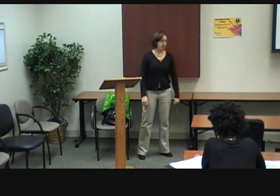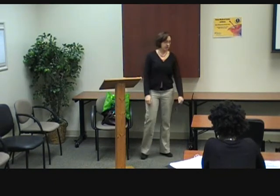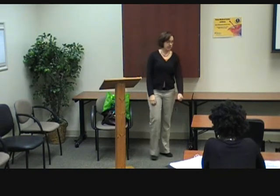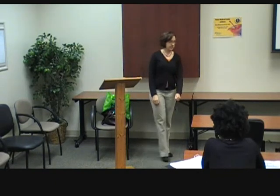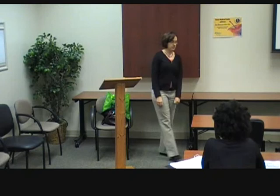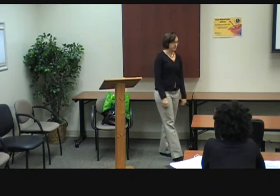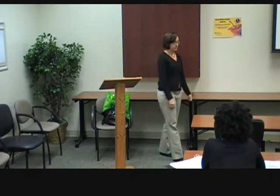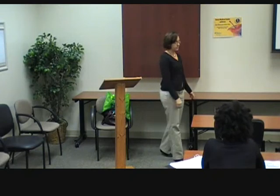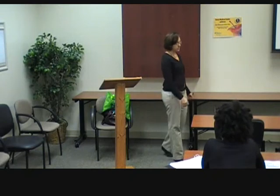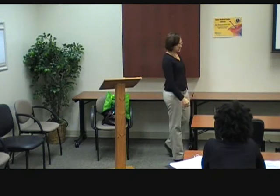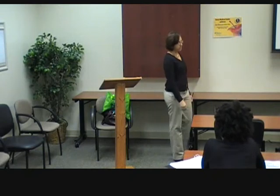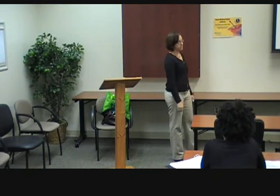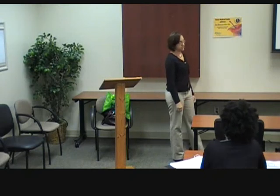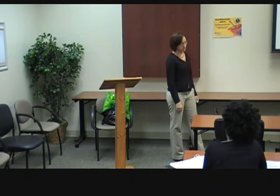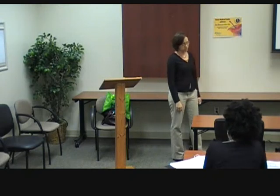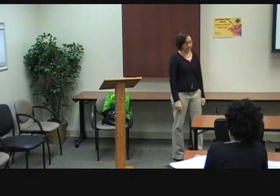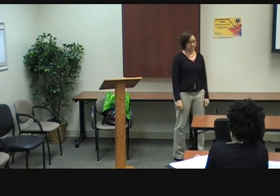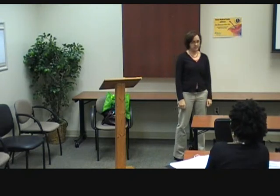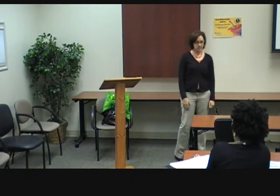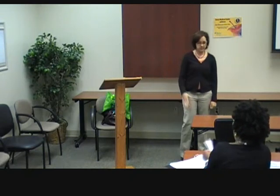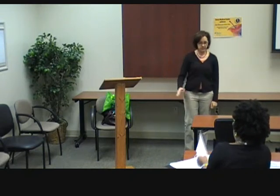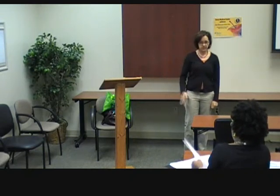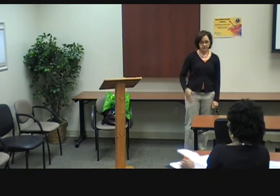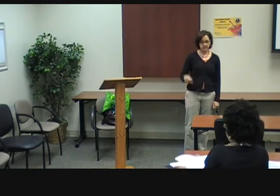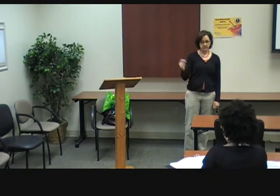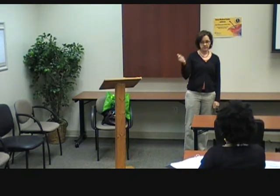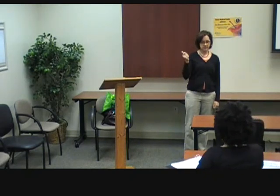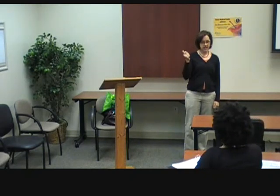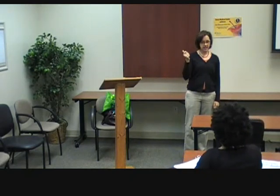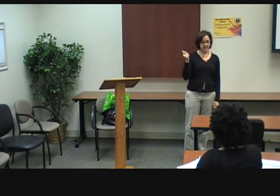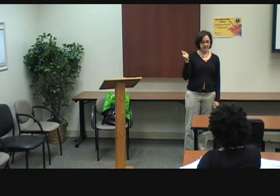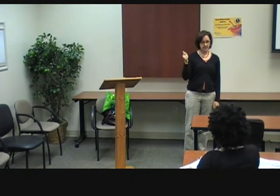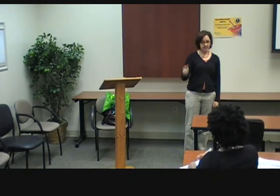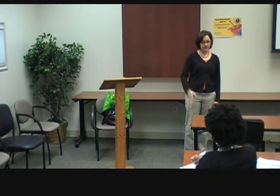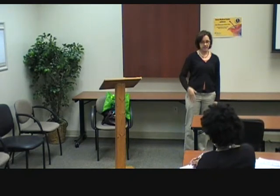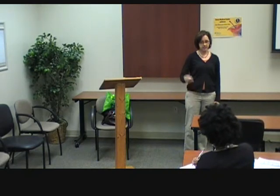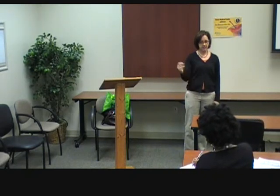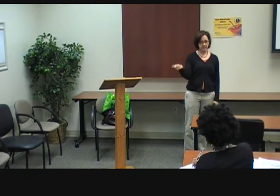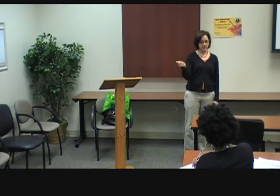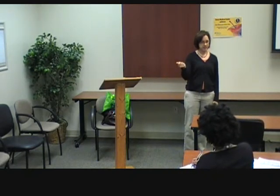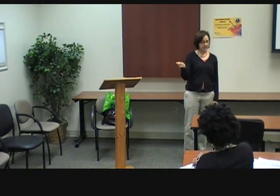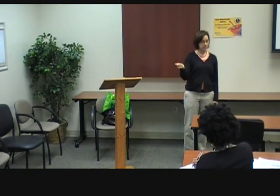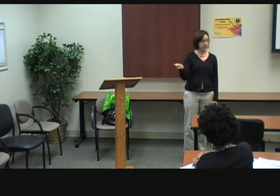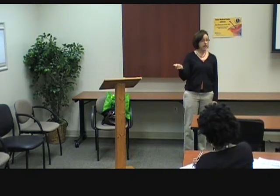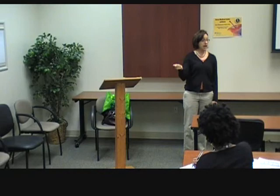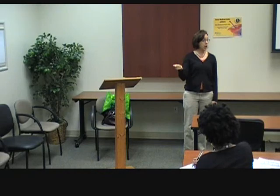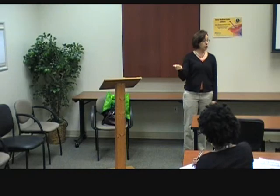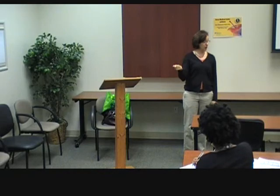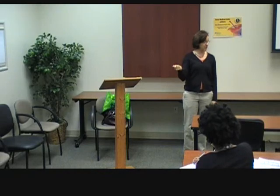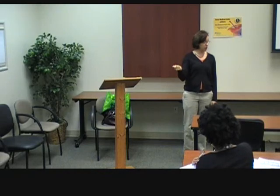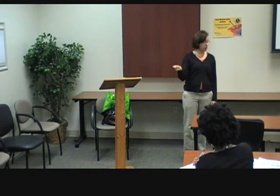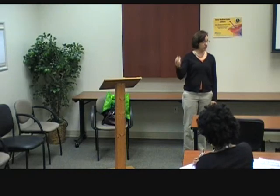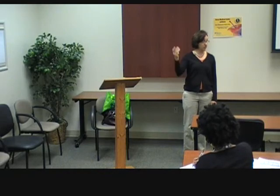Dog. You see it a bunch of different ways. Technically. But out the West Coast,